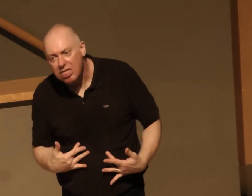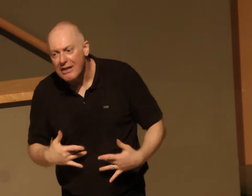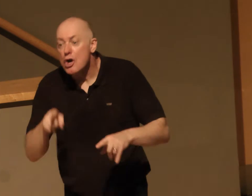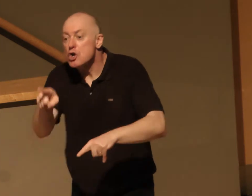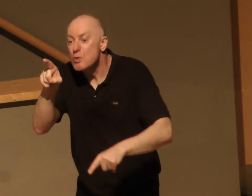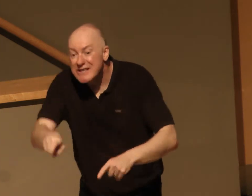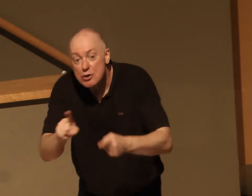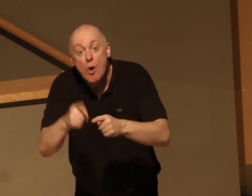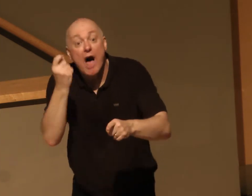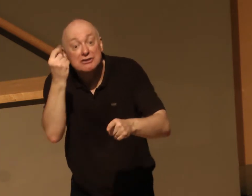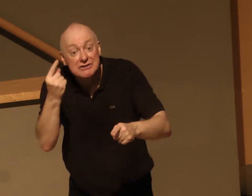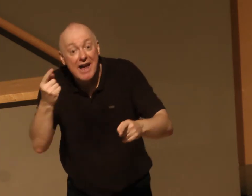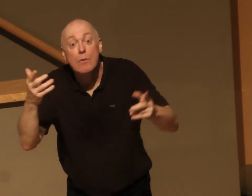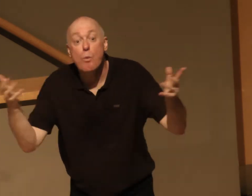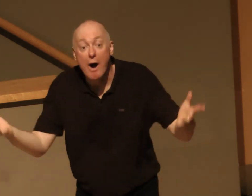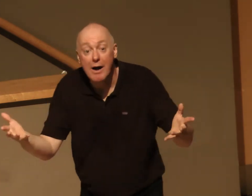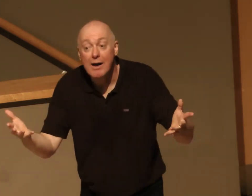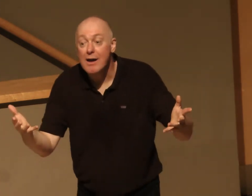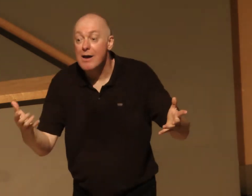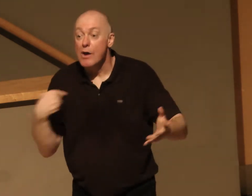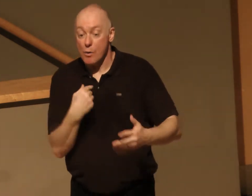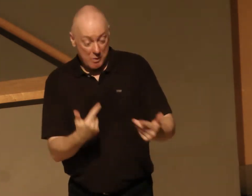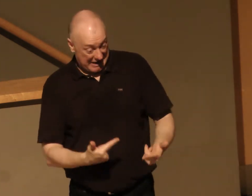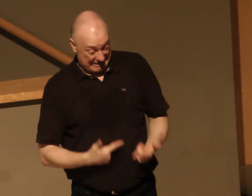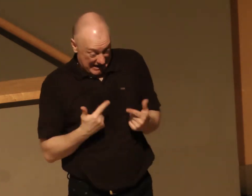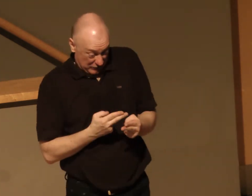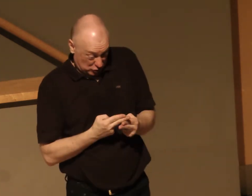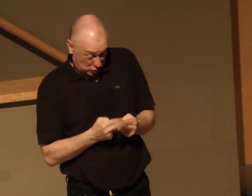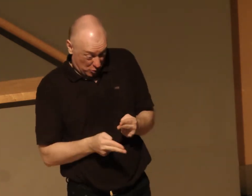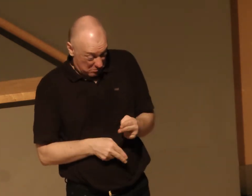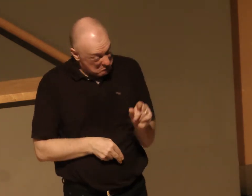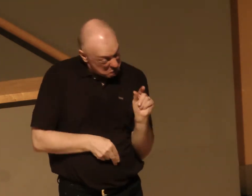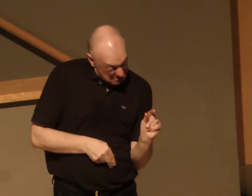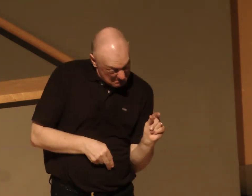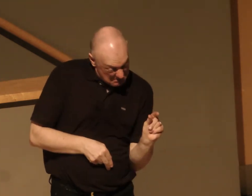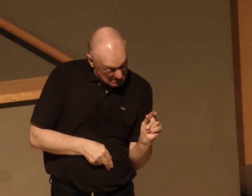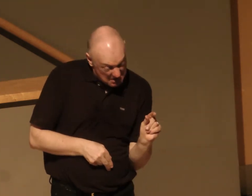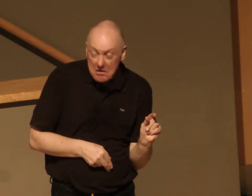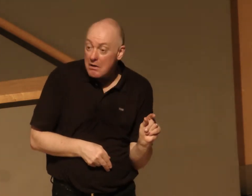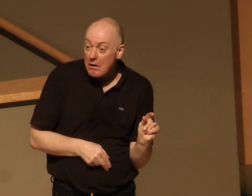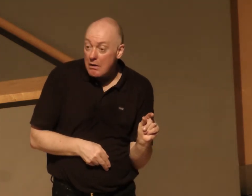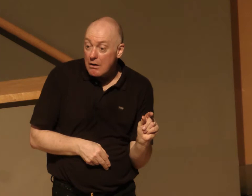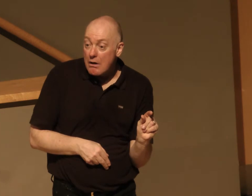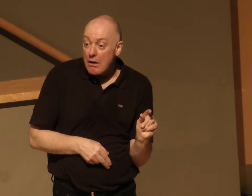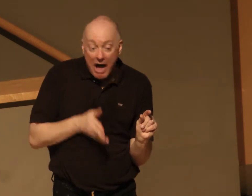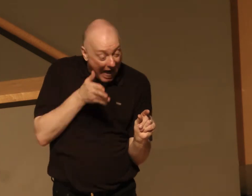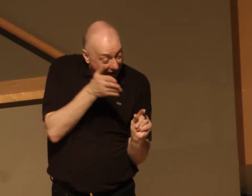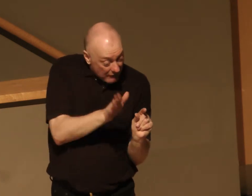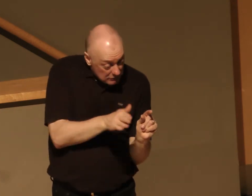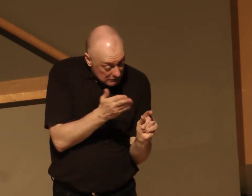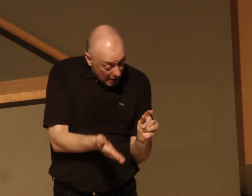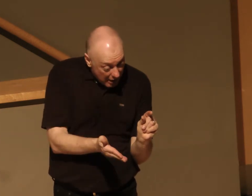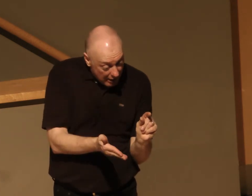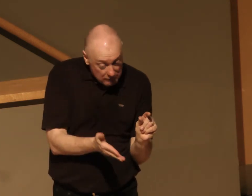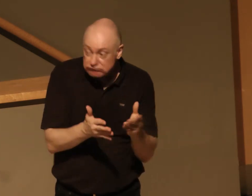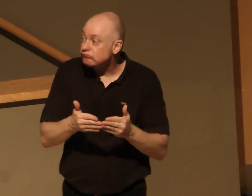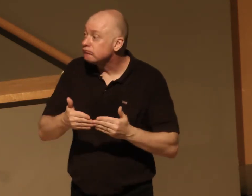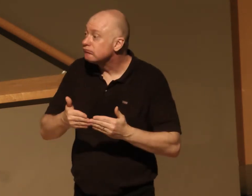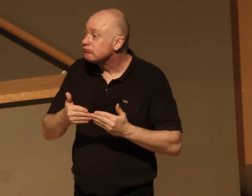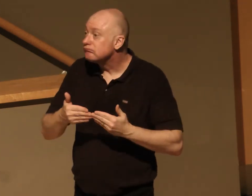understand is we live this life with this truth that there is an afterlife and if you're given 80 or